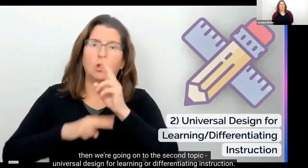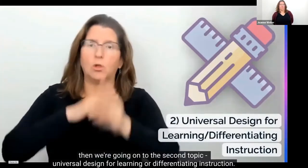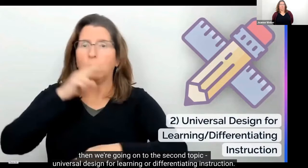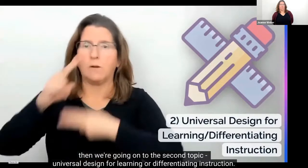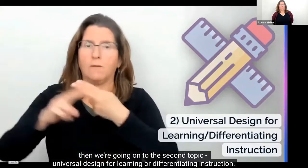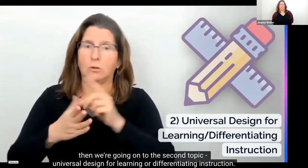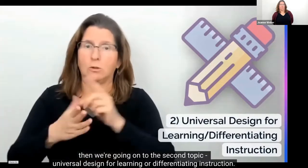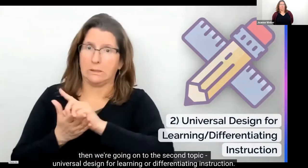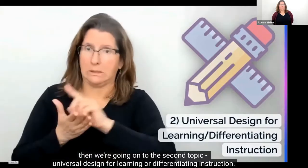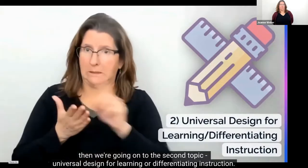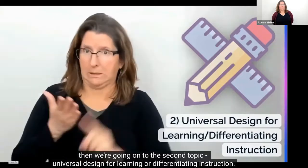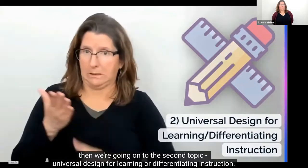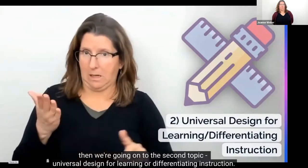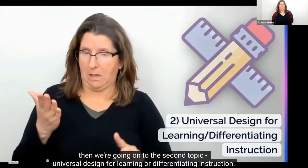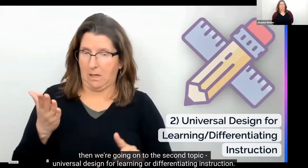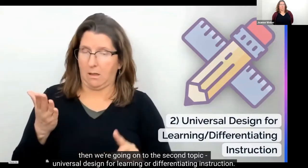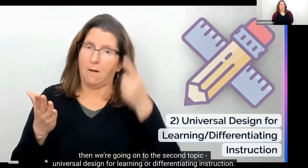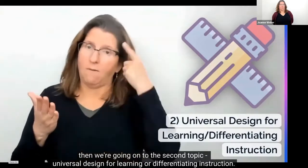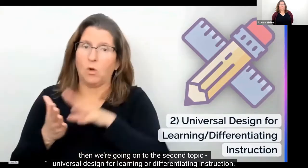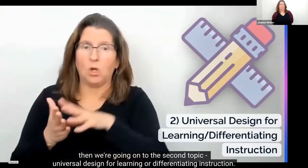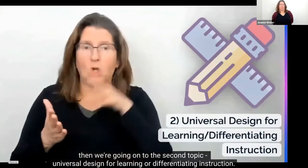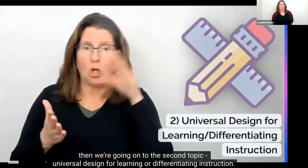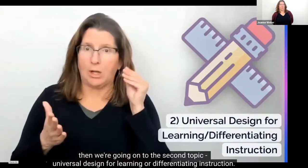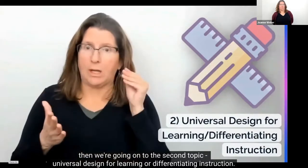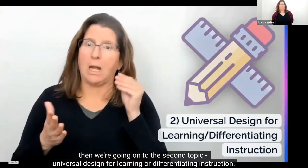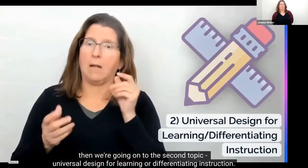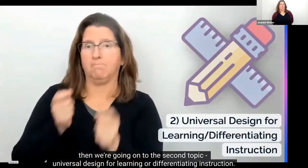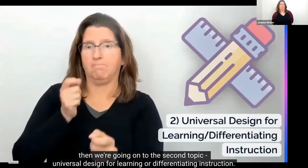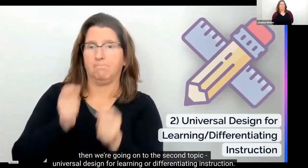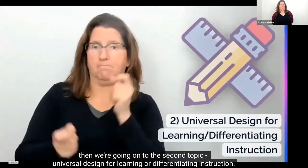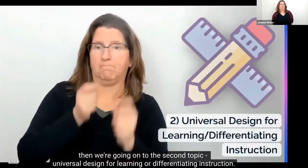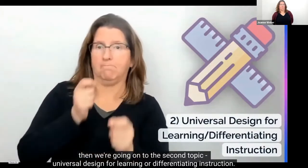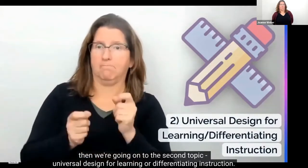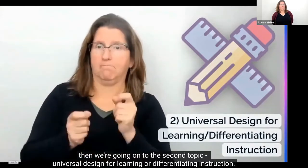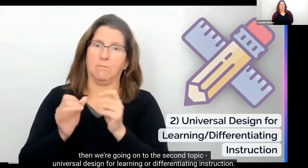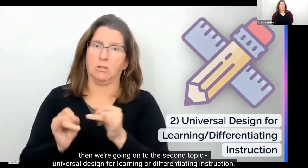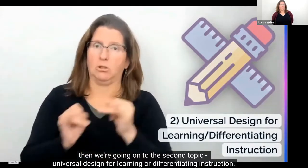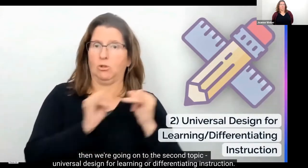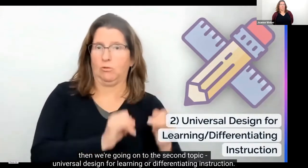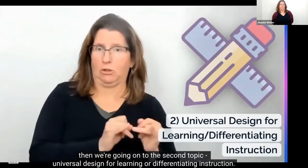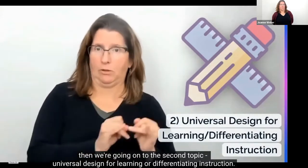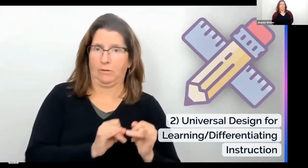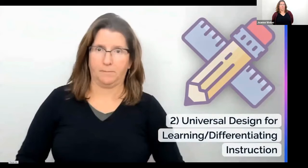be discussing universal design for learning or differentiating instruction.